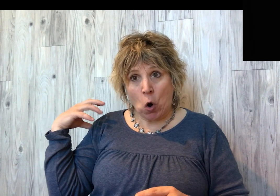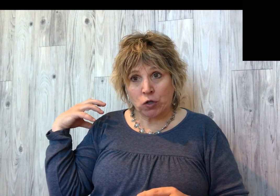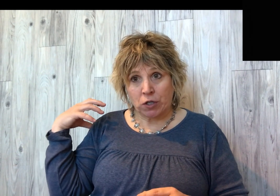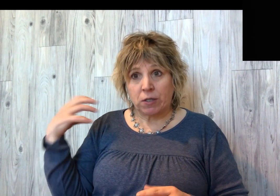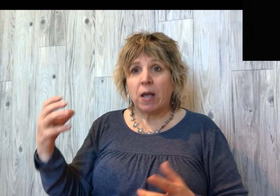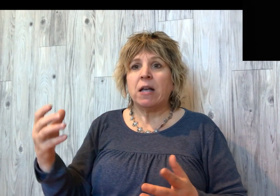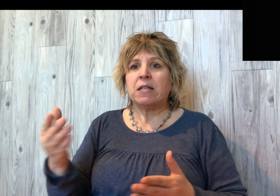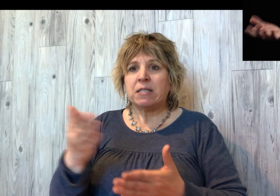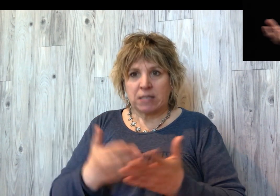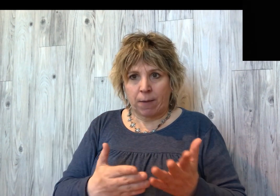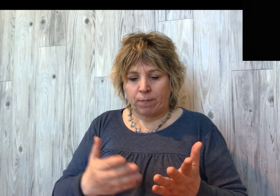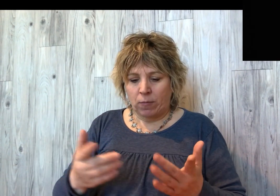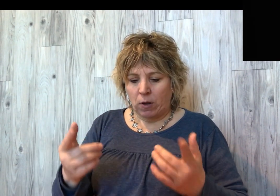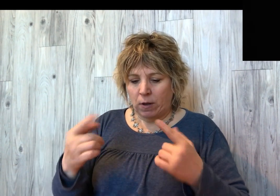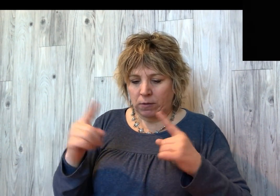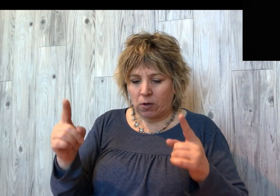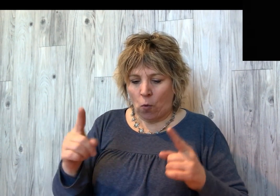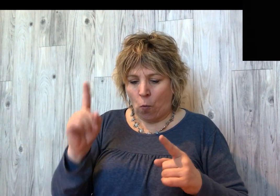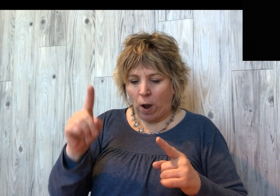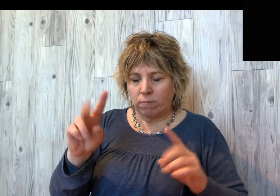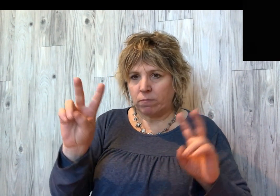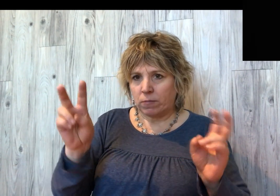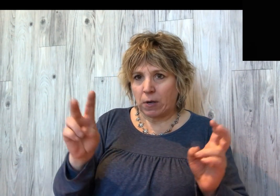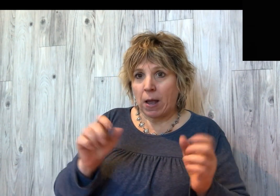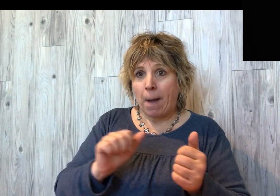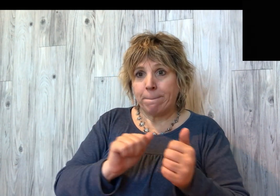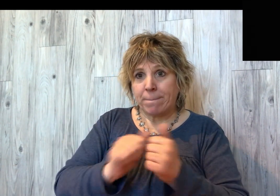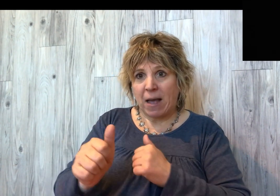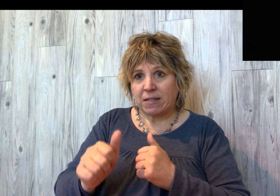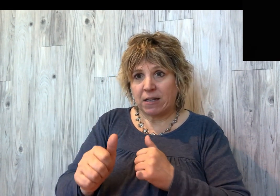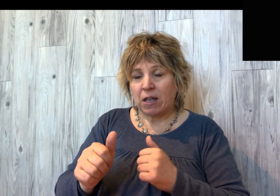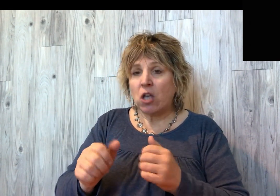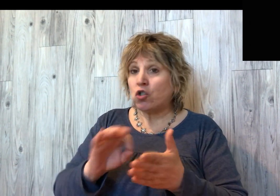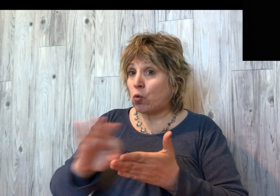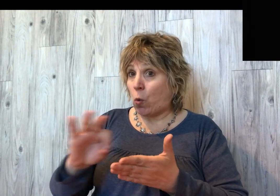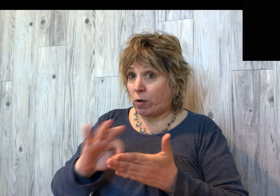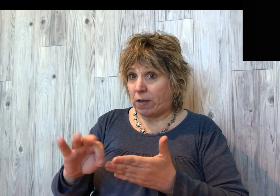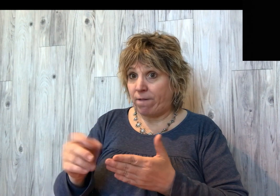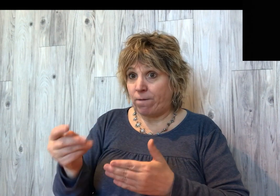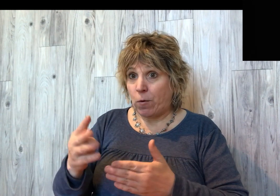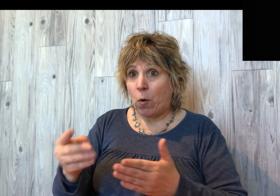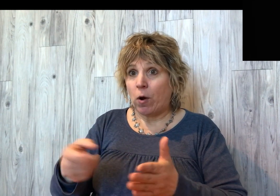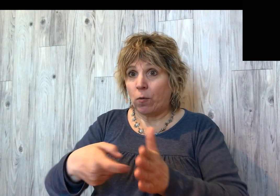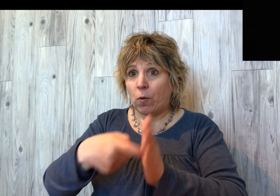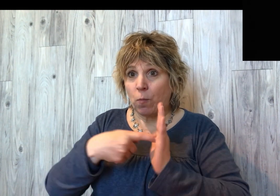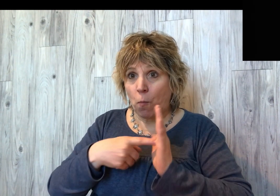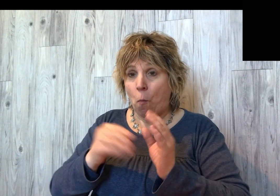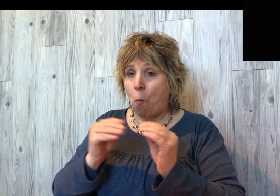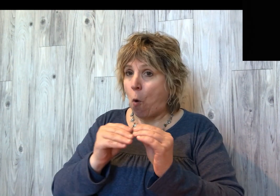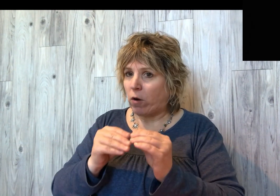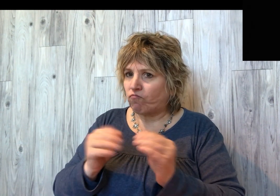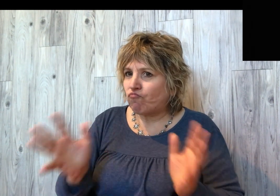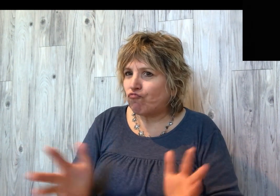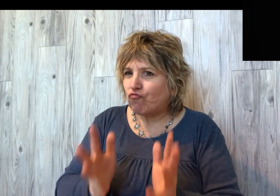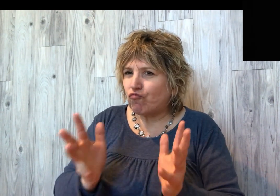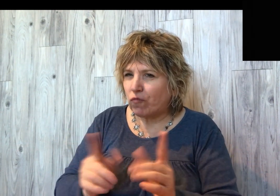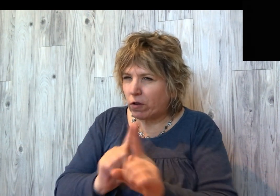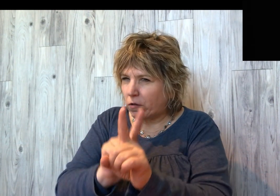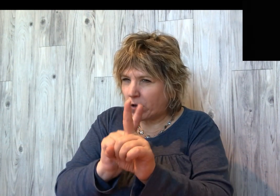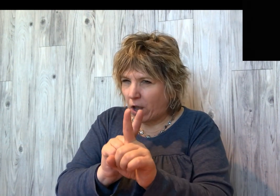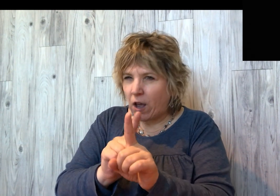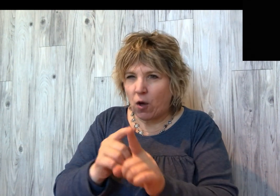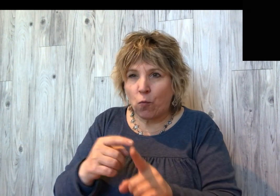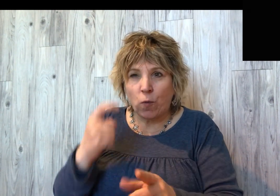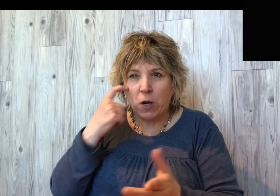program, several who have successfully taken at least one subject test with passing scores, with a few more requiring a little more coaching, but we're seeing